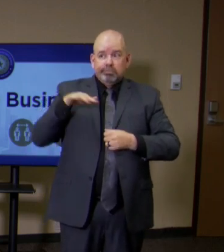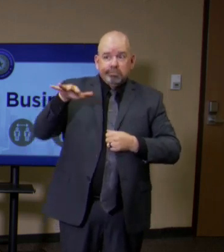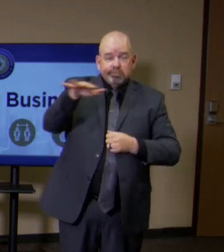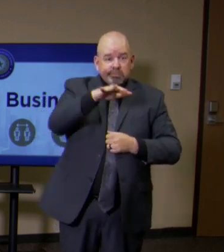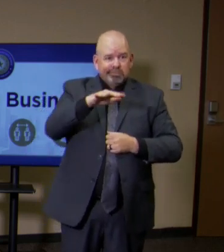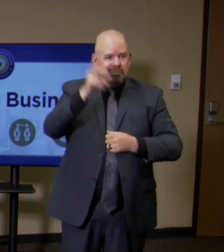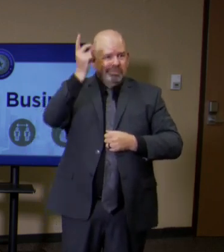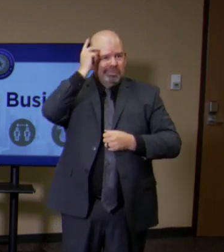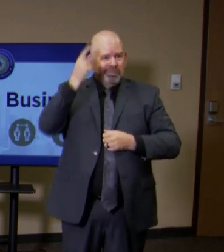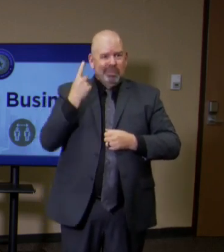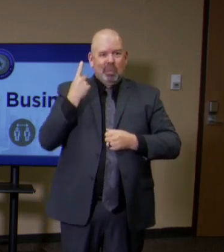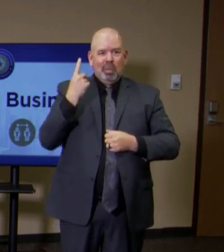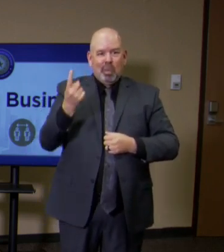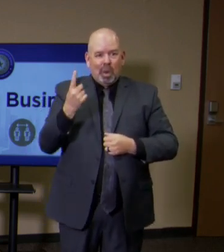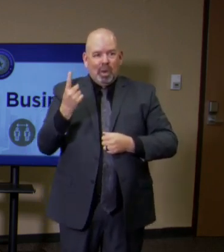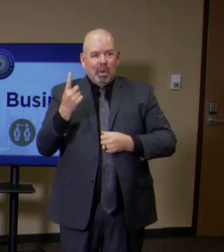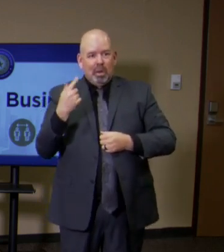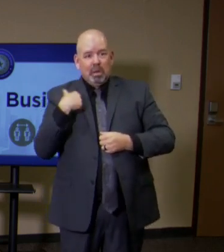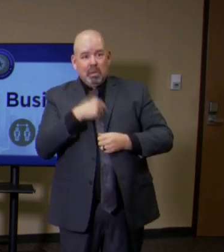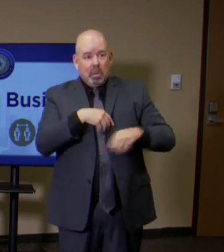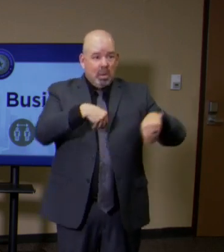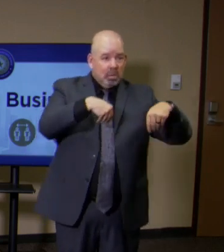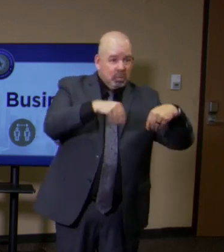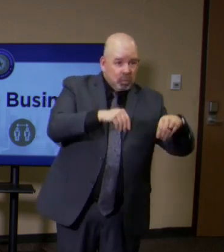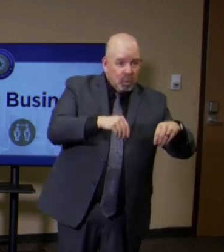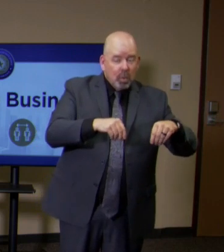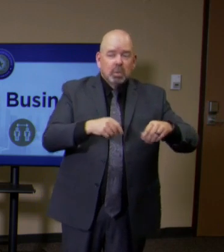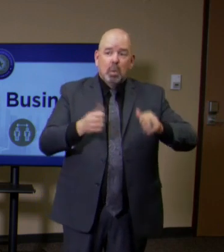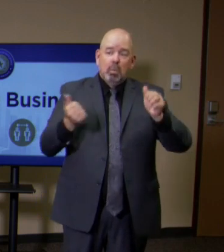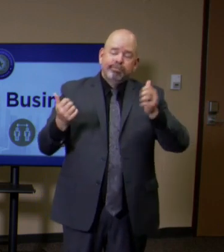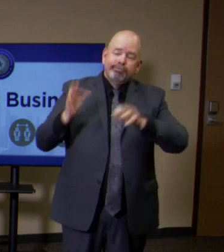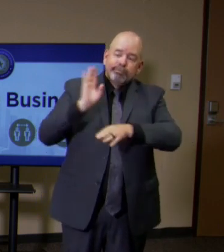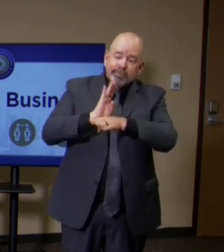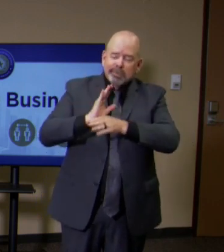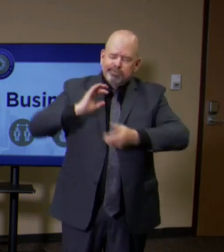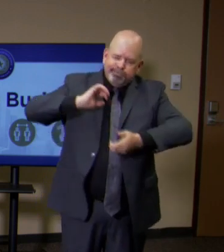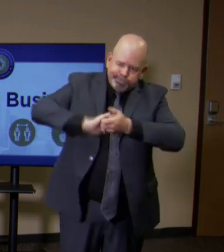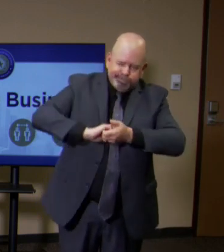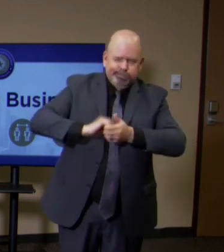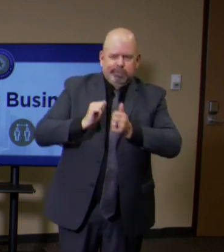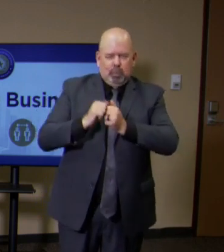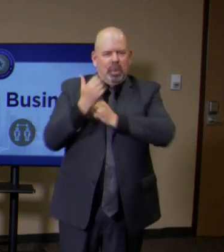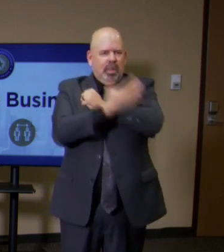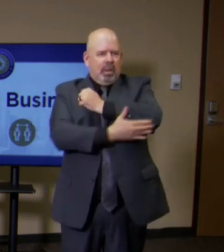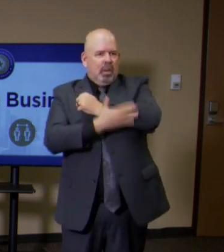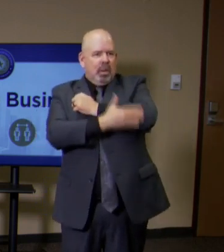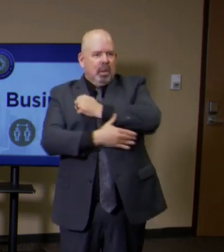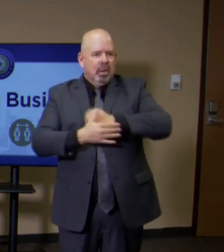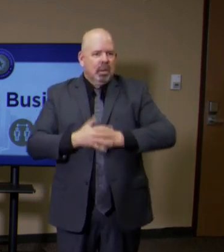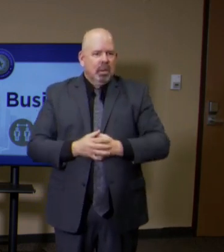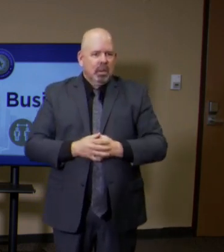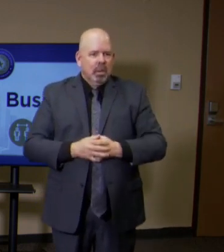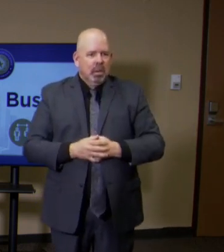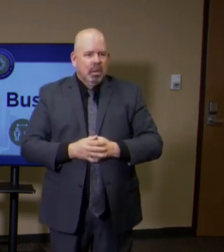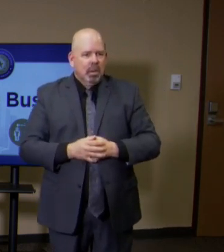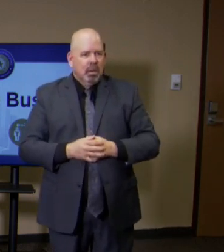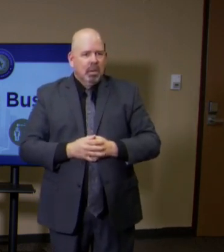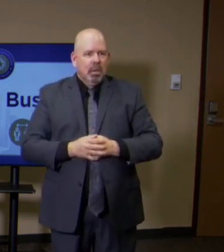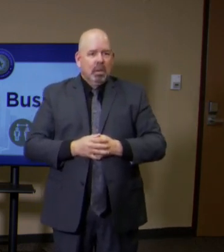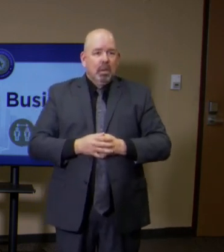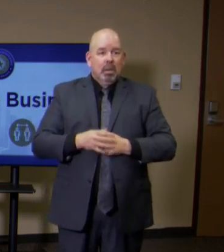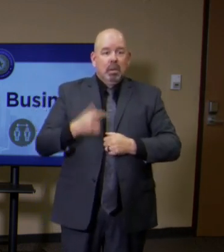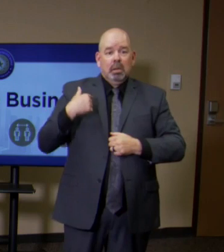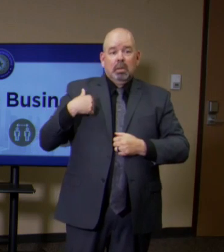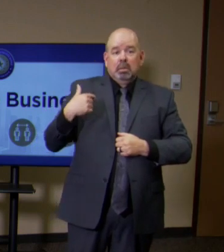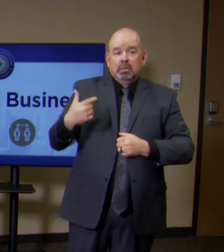very proud of this. And I'm talking the 4 counties, right? Only one that hasn't had some sort of an outbreak in a